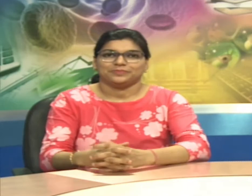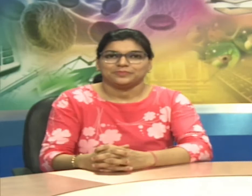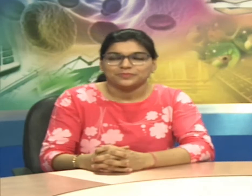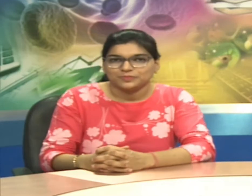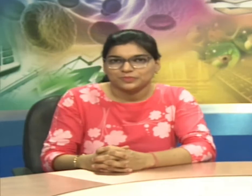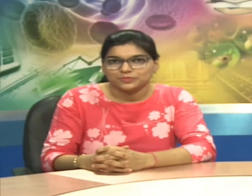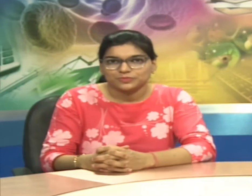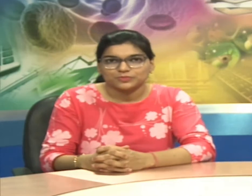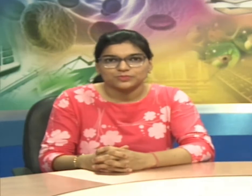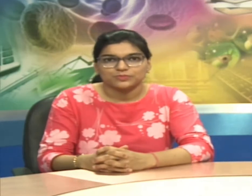loan also.